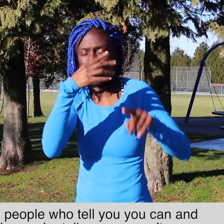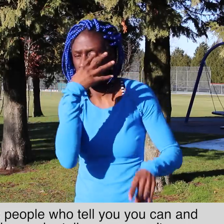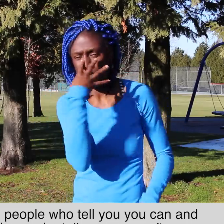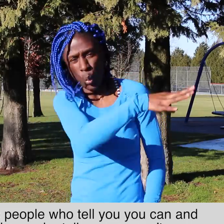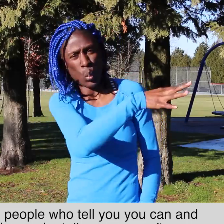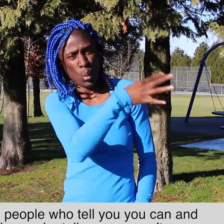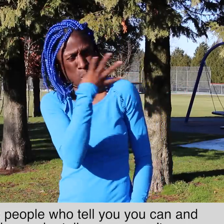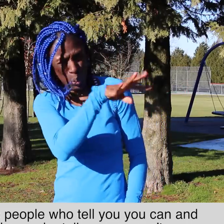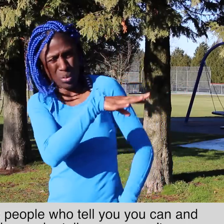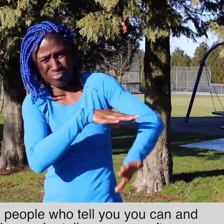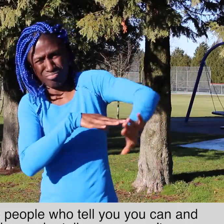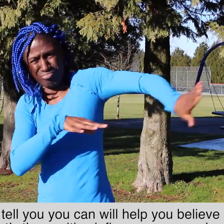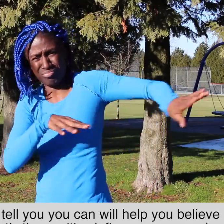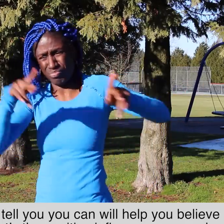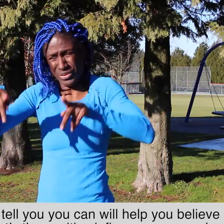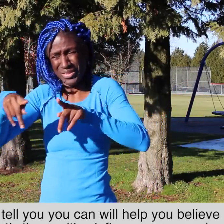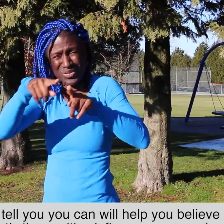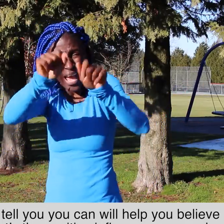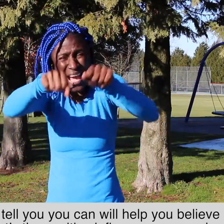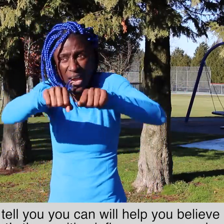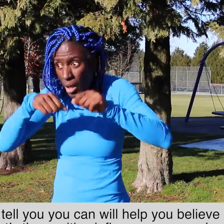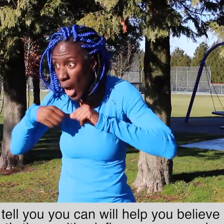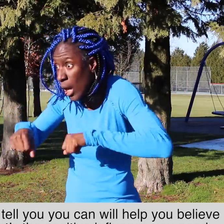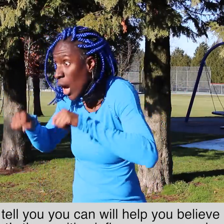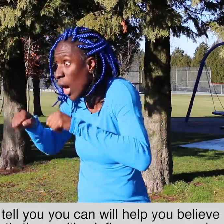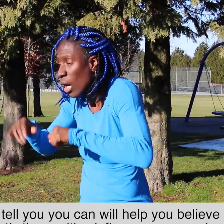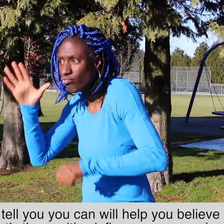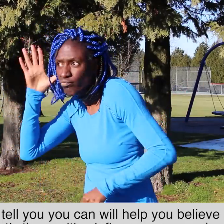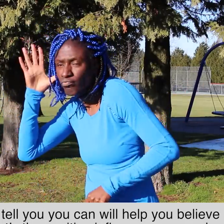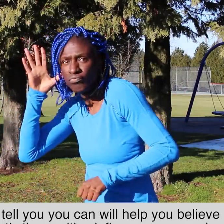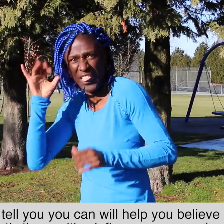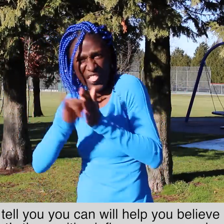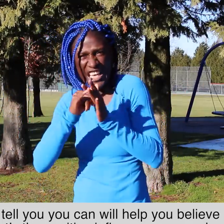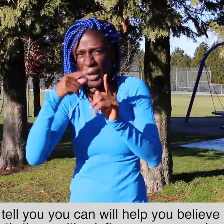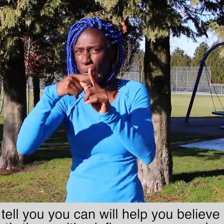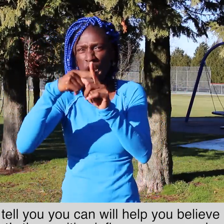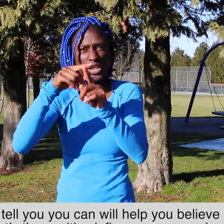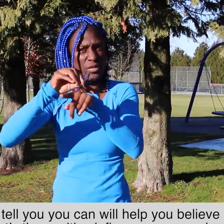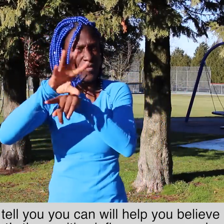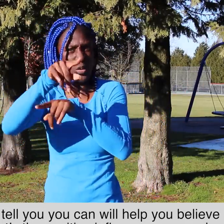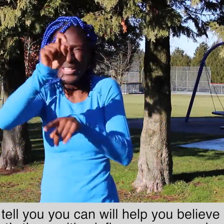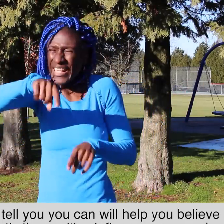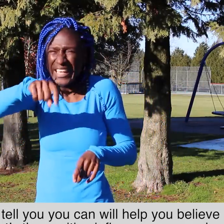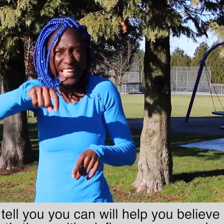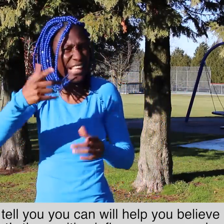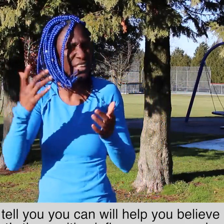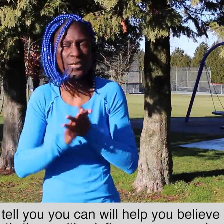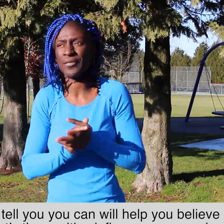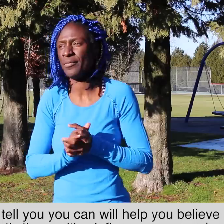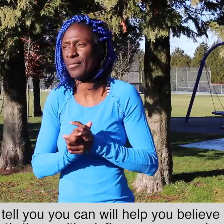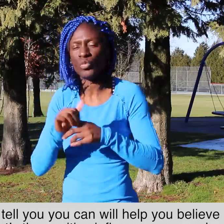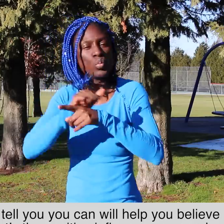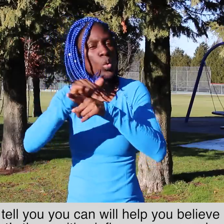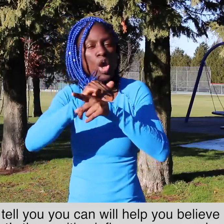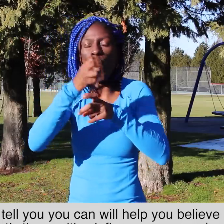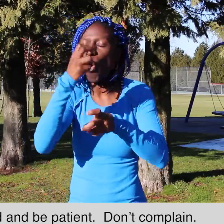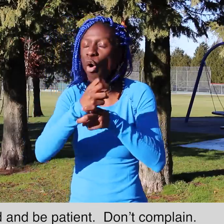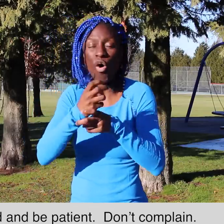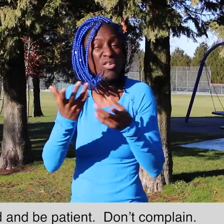you you can and ignore those who tell you you can't. The people who tell you you can will help you believe in